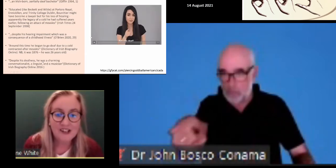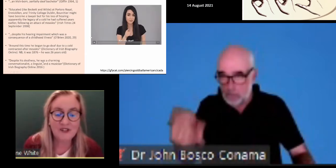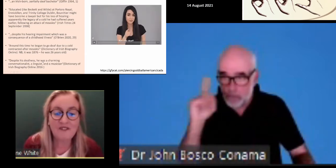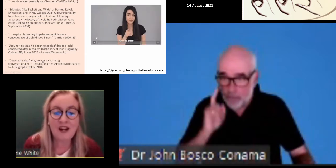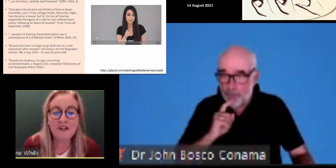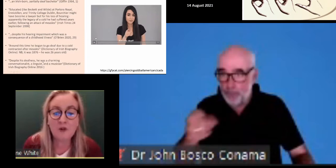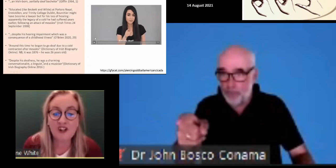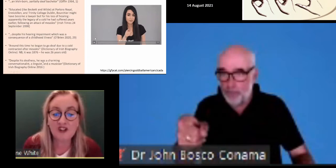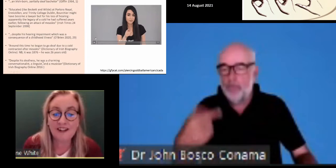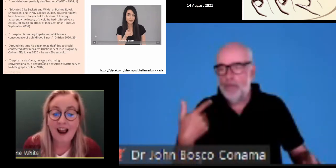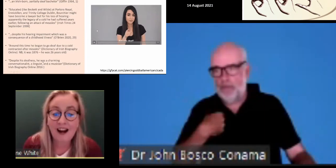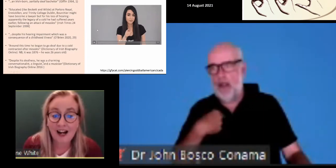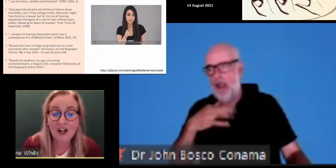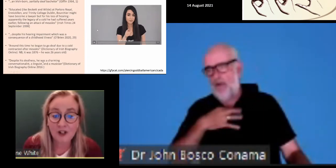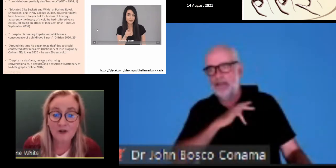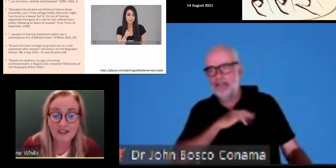So the famous question, are you deaf?